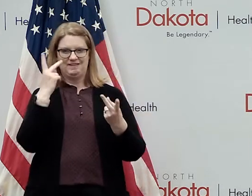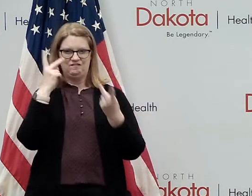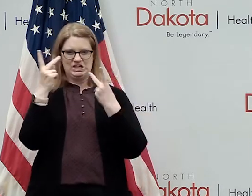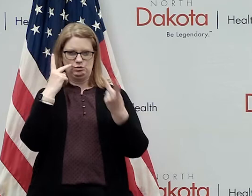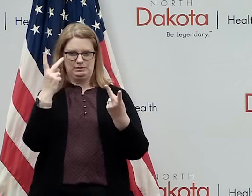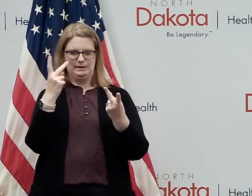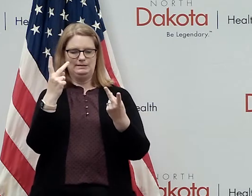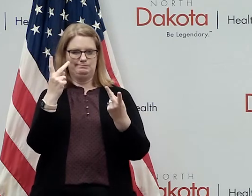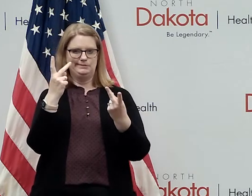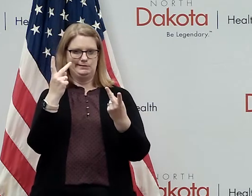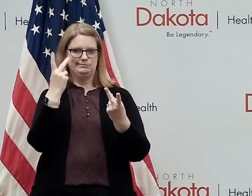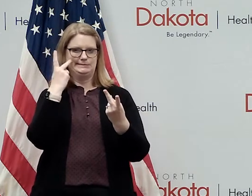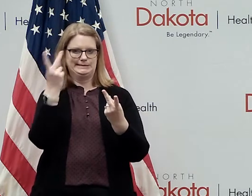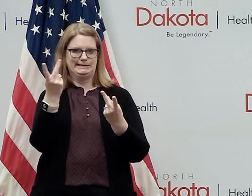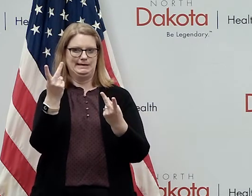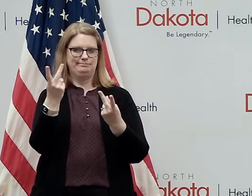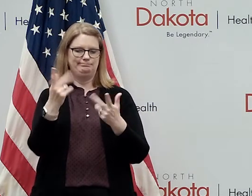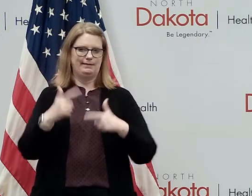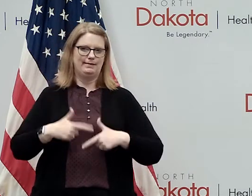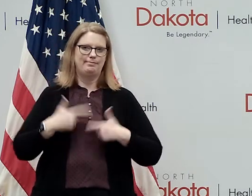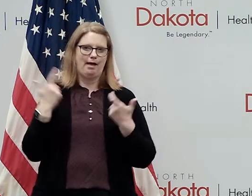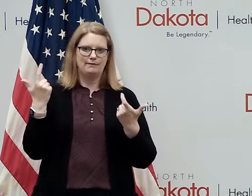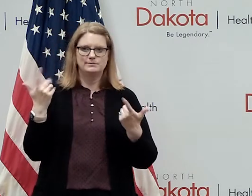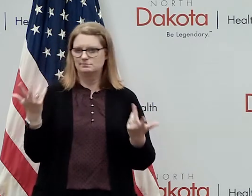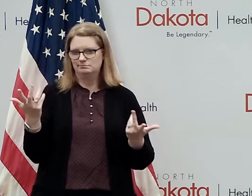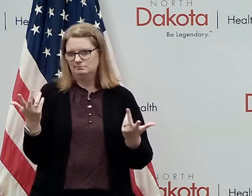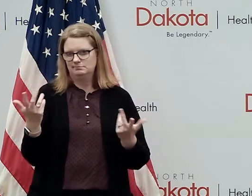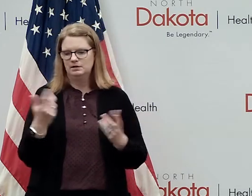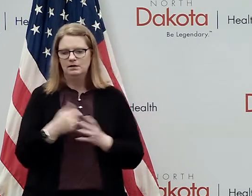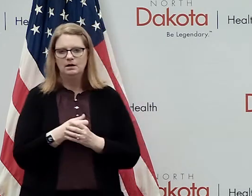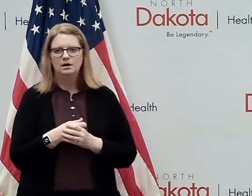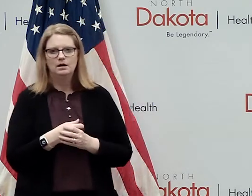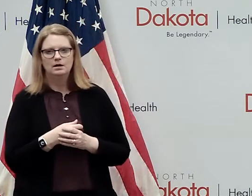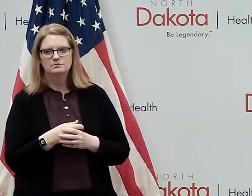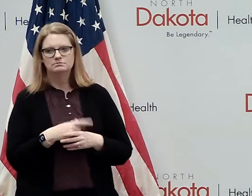other's lives. And we heard those kinds of stories from